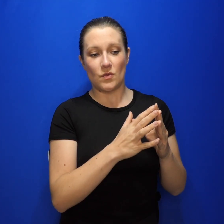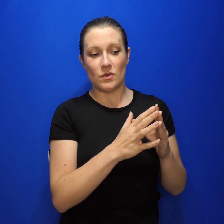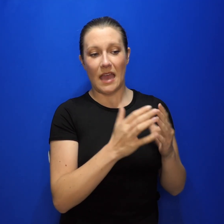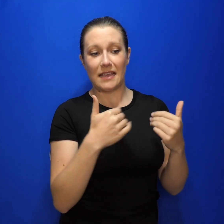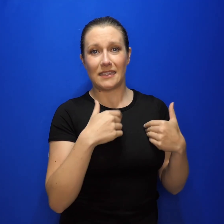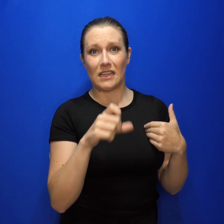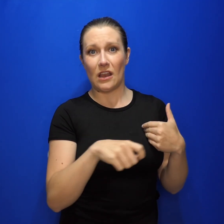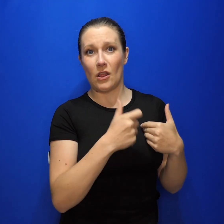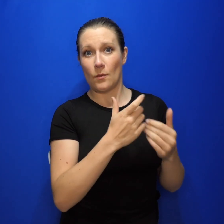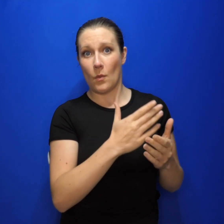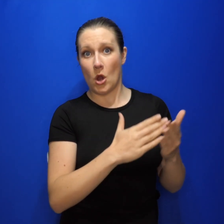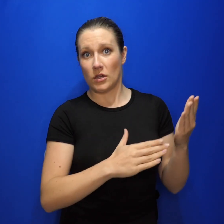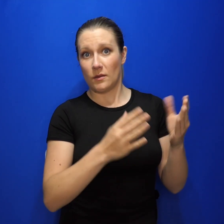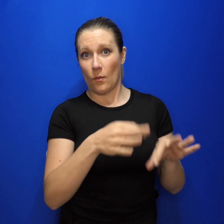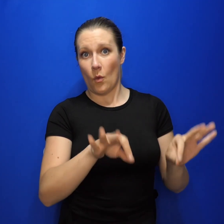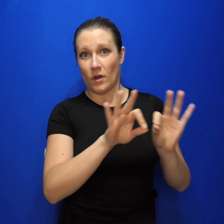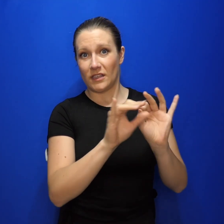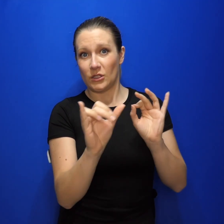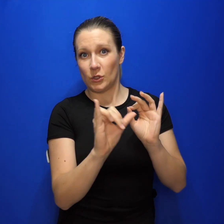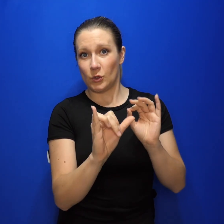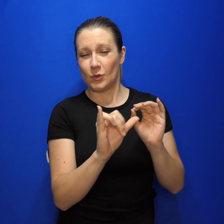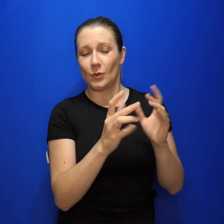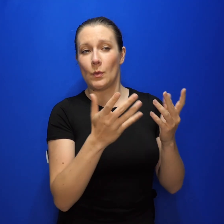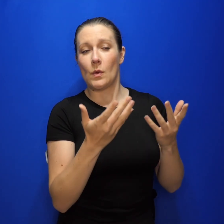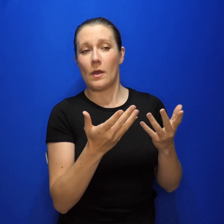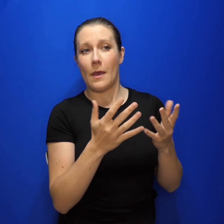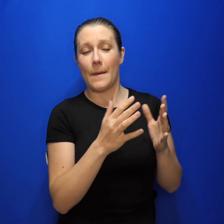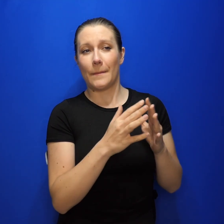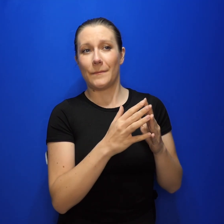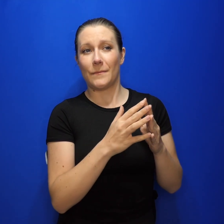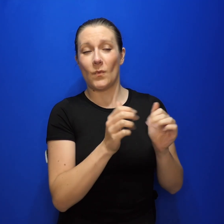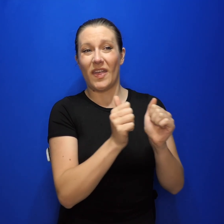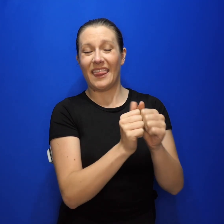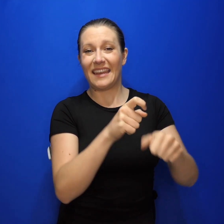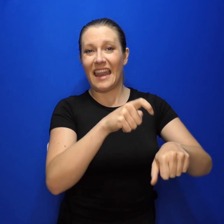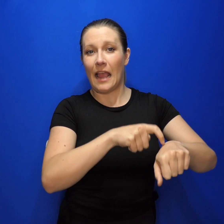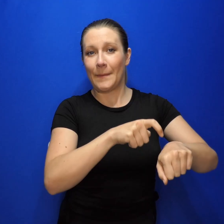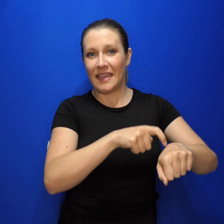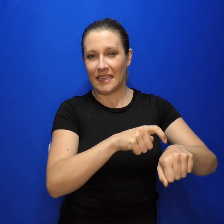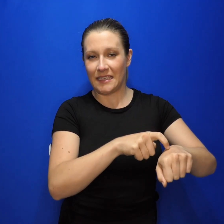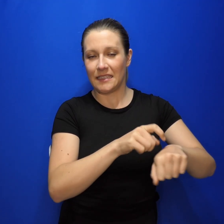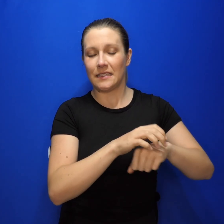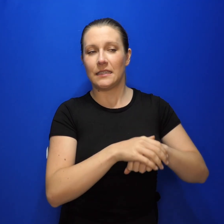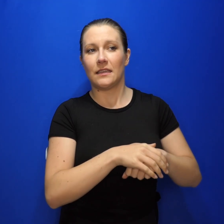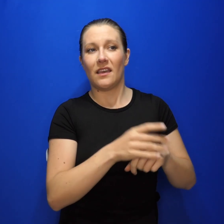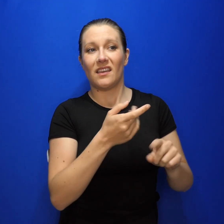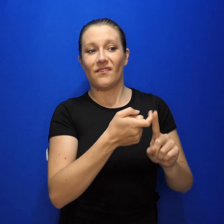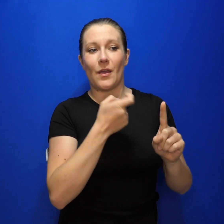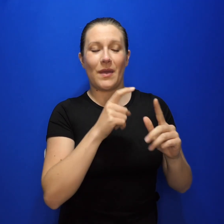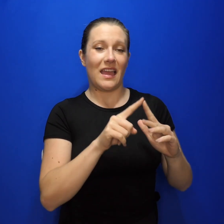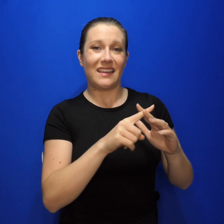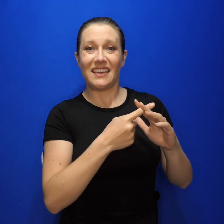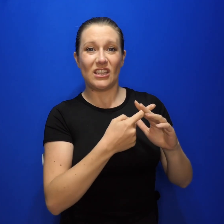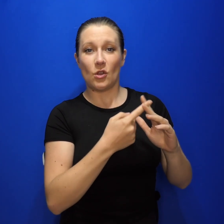another piece potentially to timing from initial